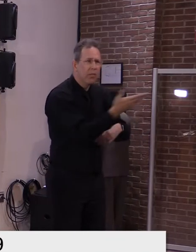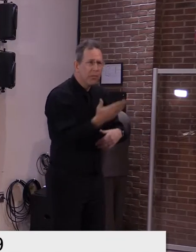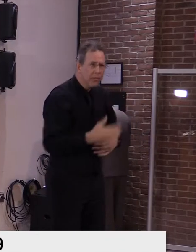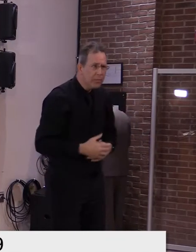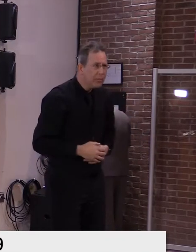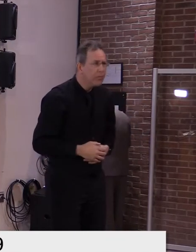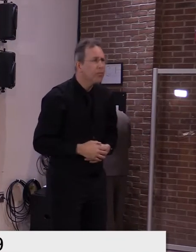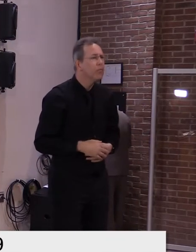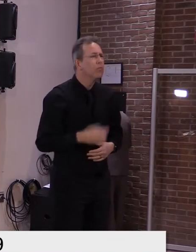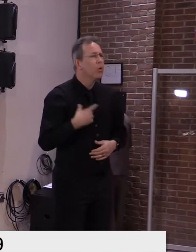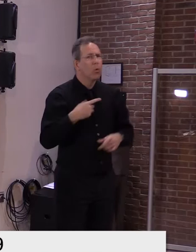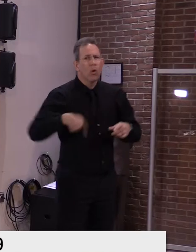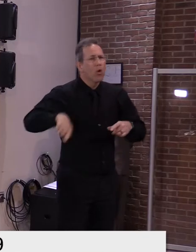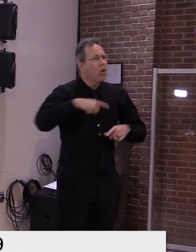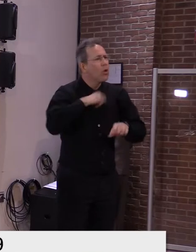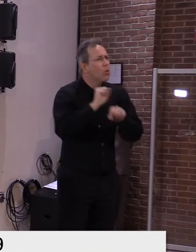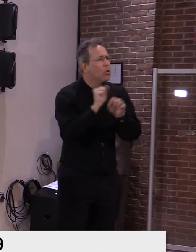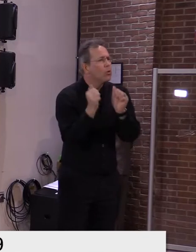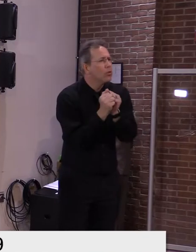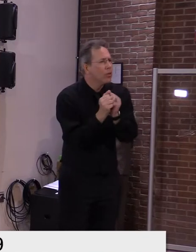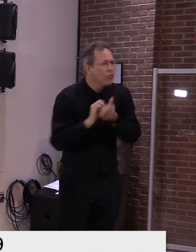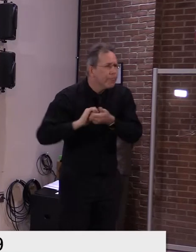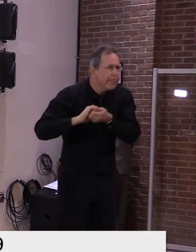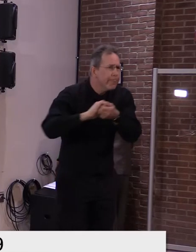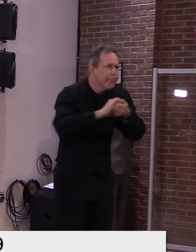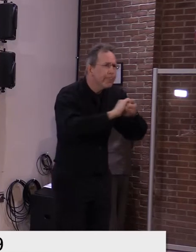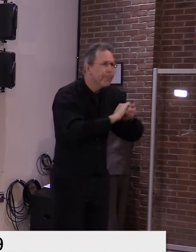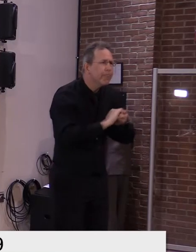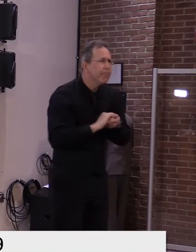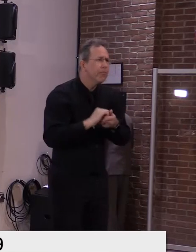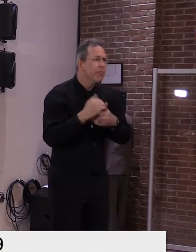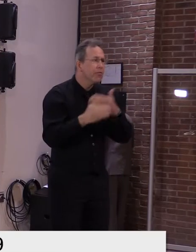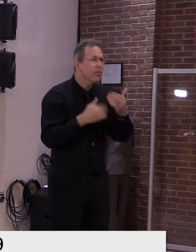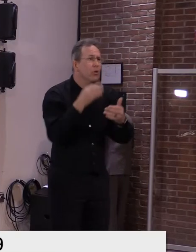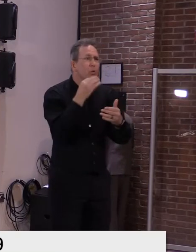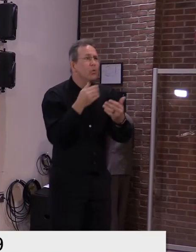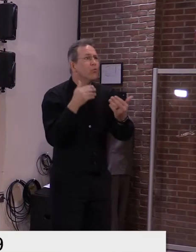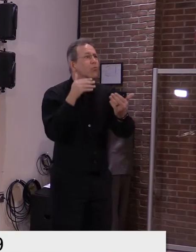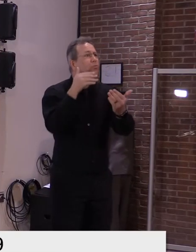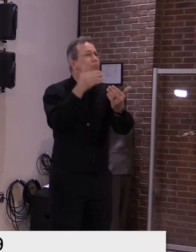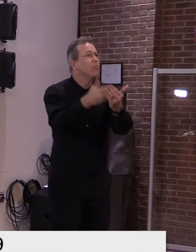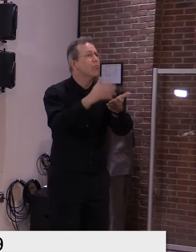end of the tunnel in the best possible position with the fewest lives lost.